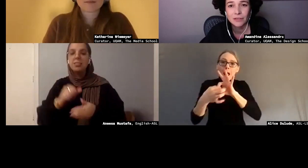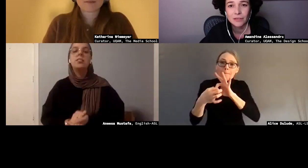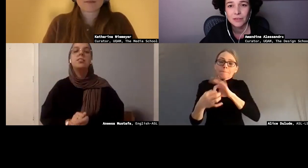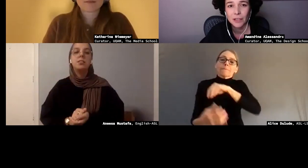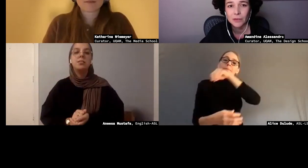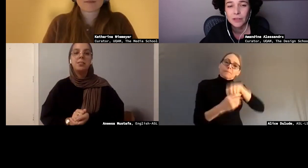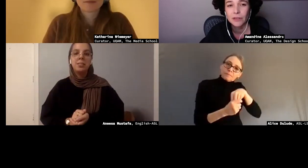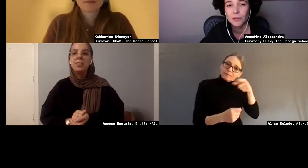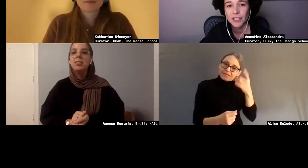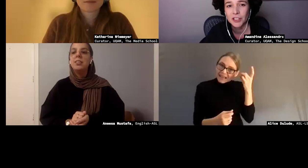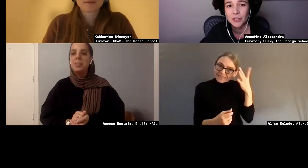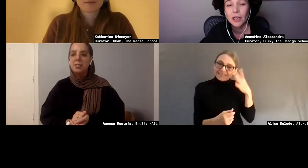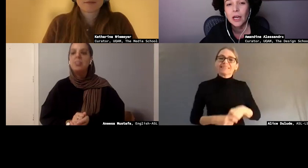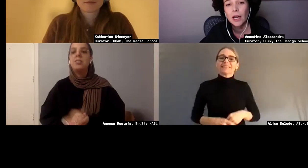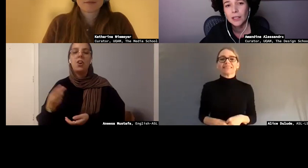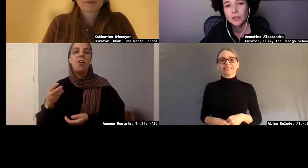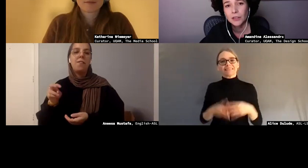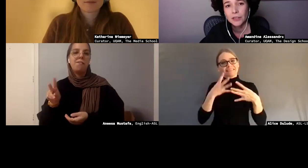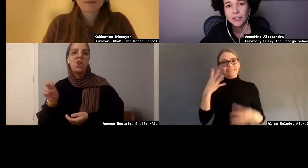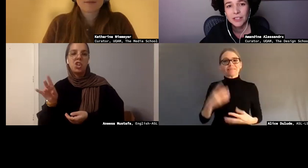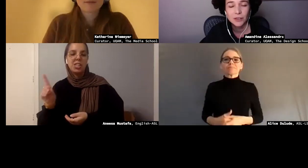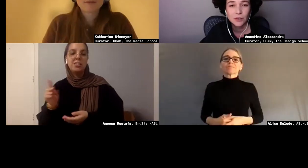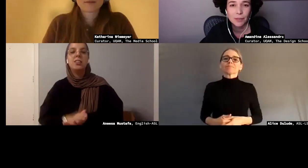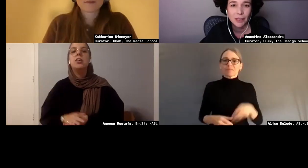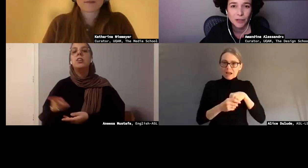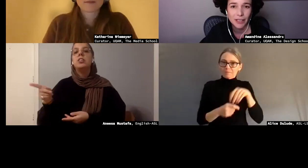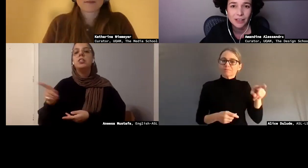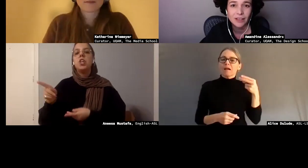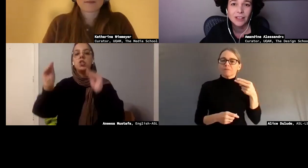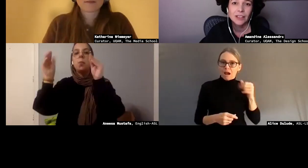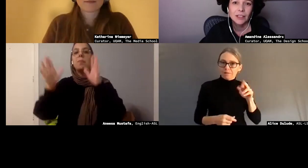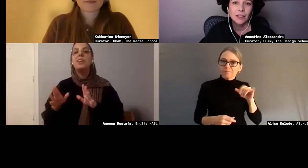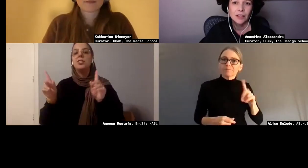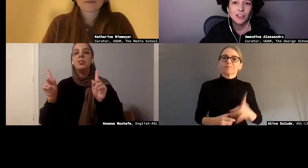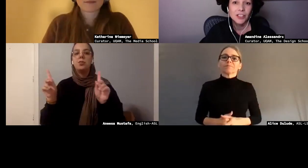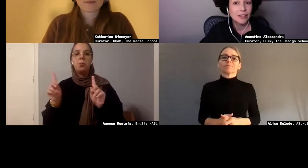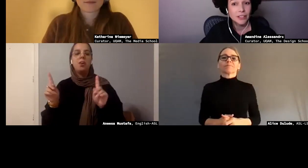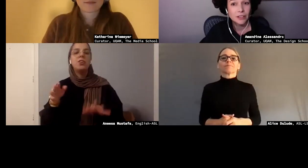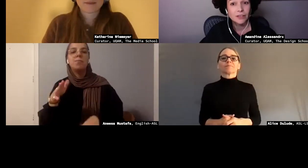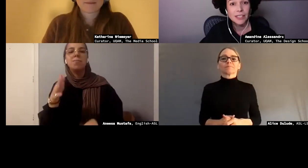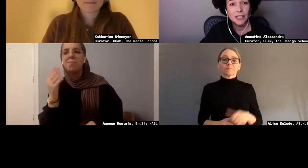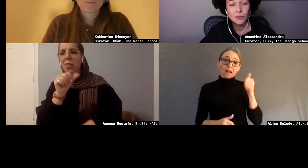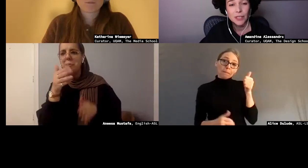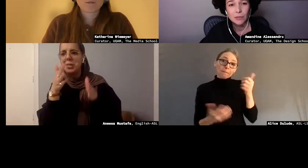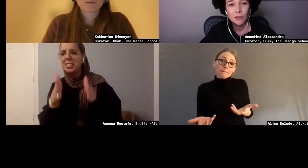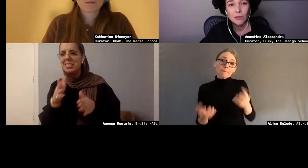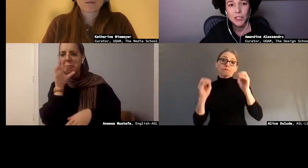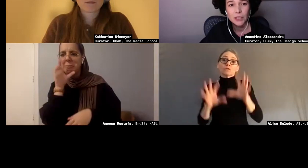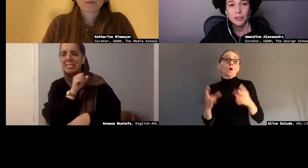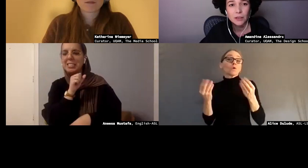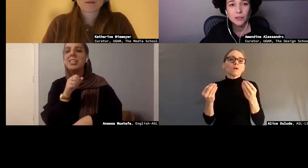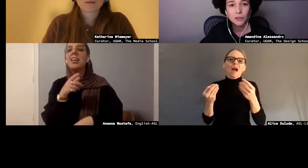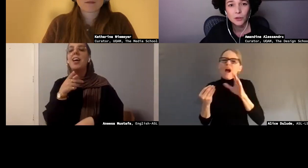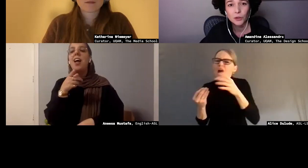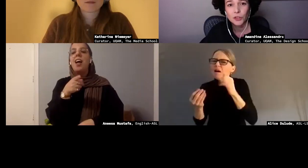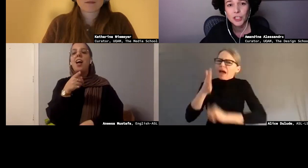of the Faculty of Communication at the University du Québec à Montréal. She's a director of CELAT UQAM, which is